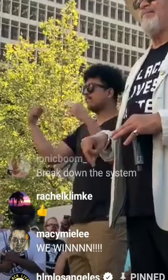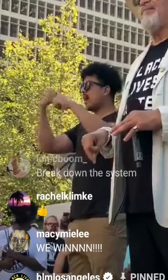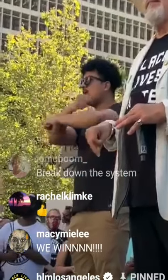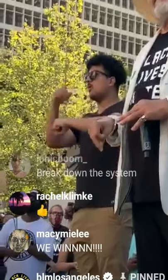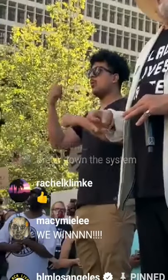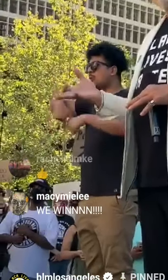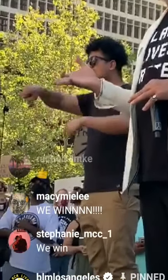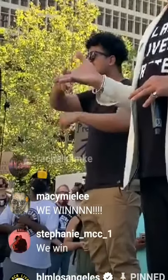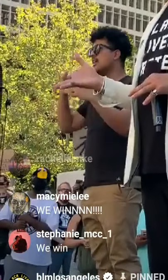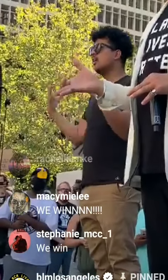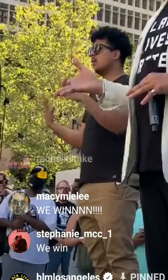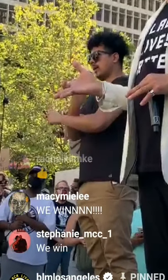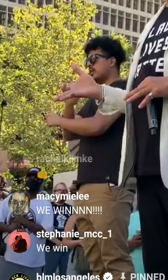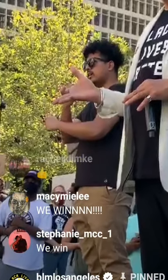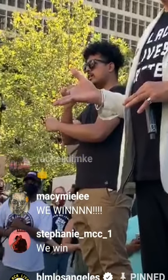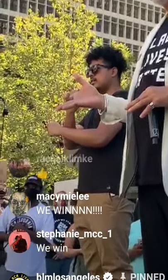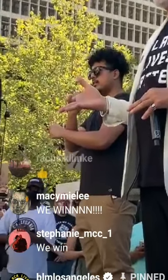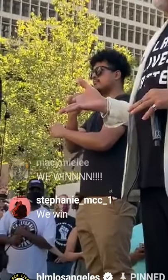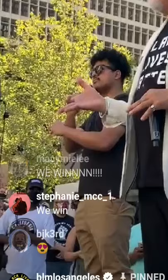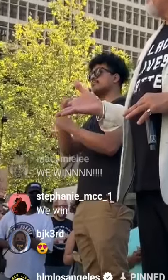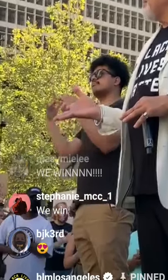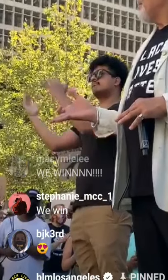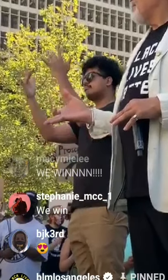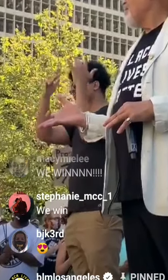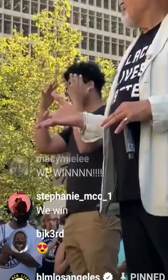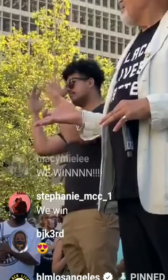fight, we win. We are winning.